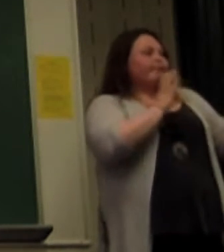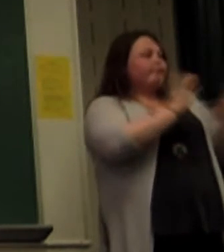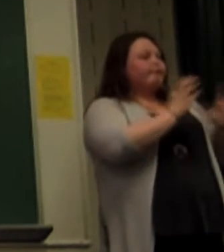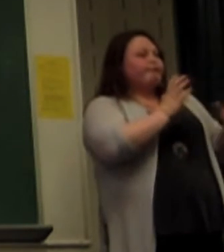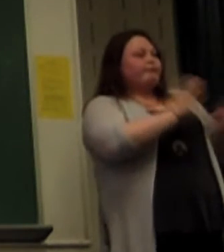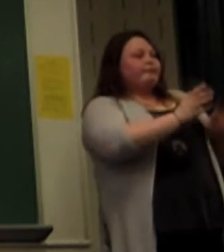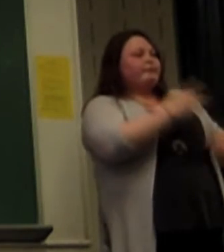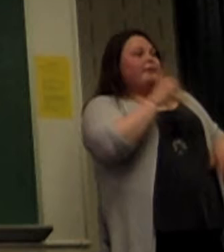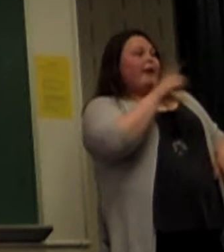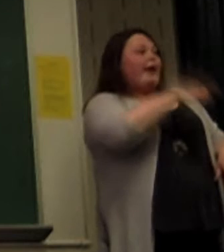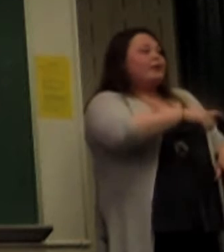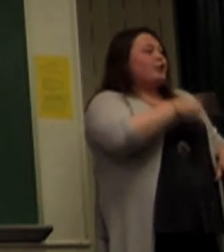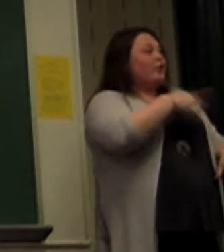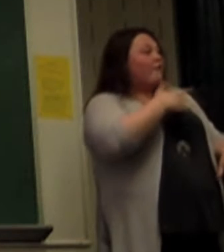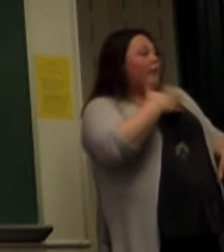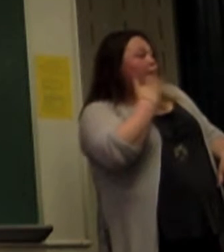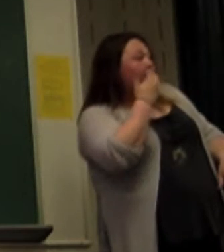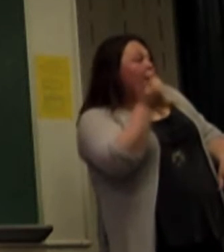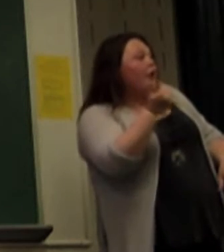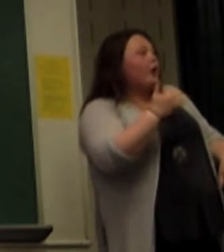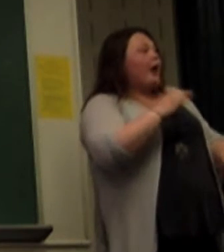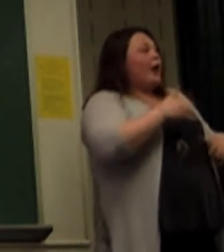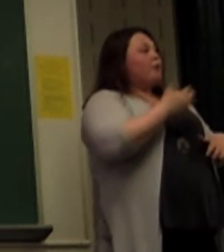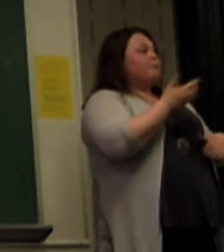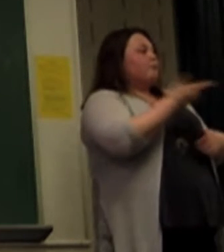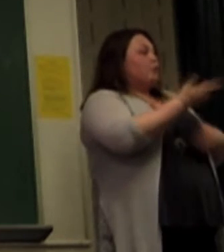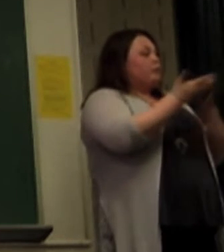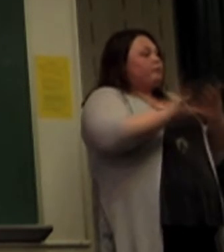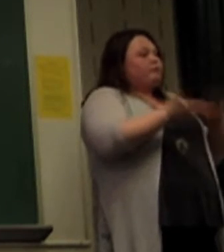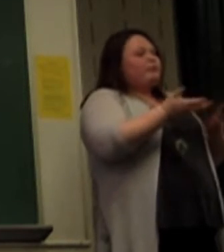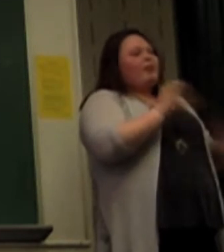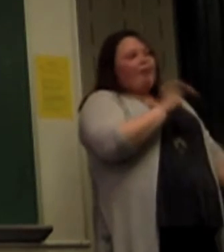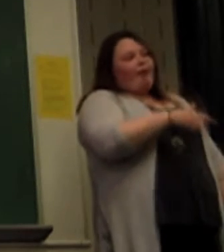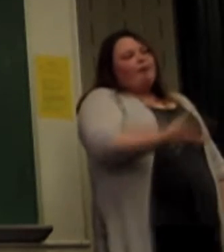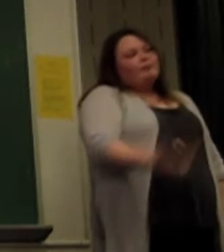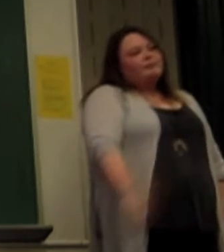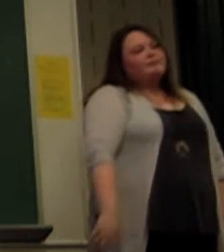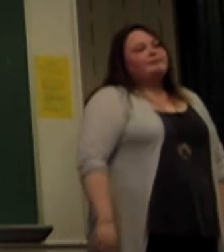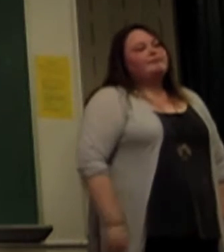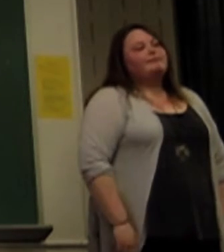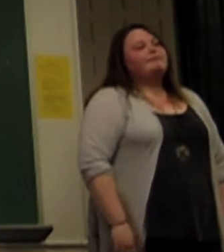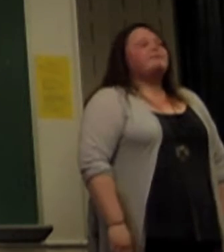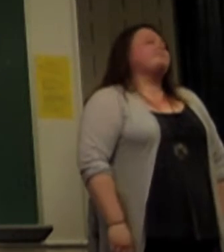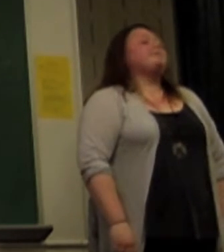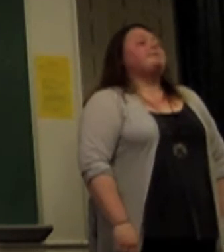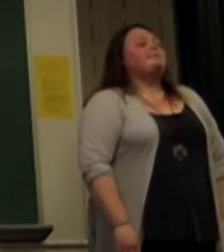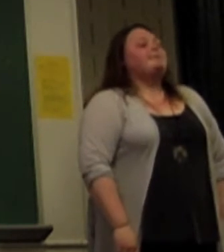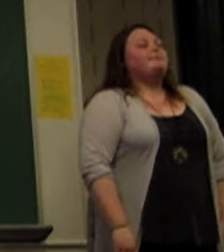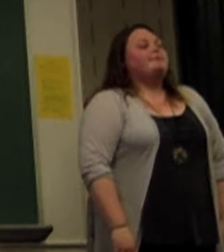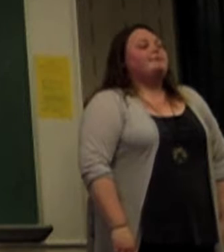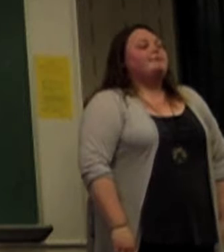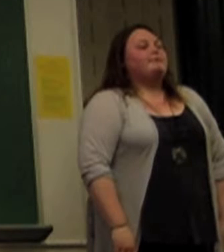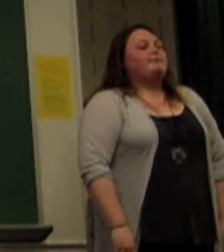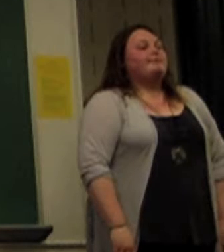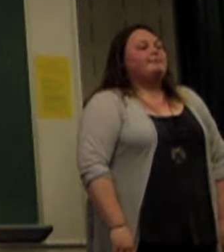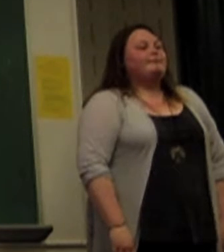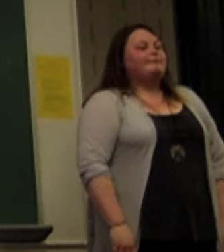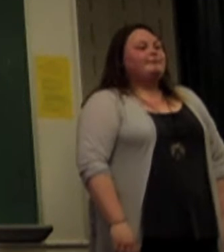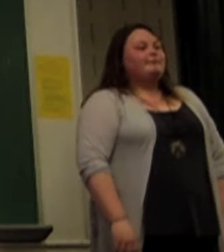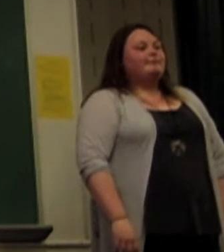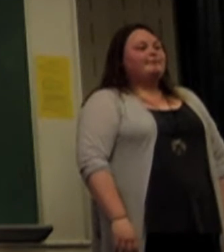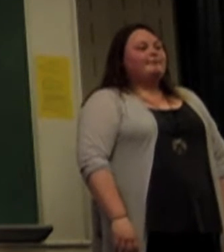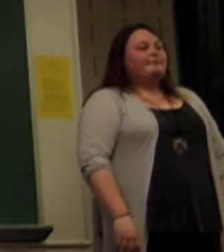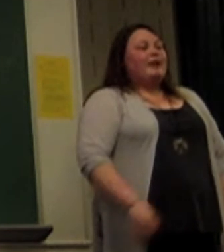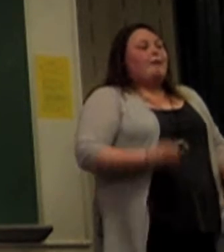better? Like, especially if it was, like, in the past 2 weeks, because they'll probably remember you, but if it was, like, a month ago, probably don't ask, because they probably don't, because they have all different